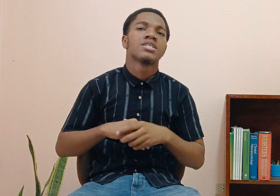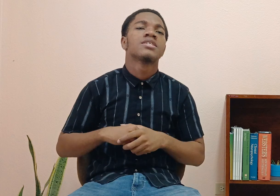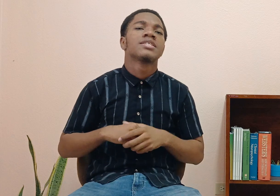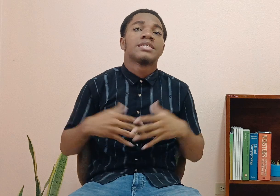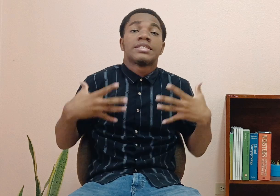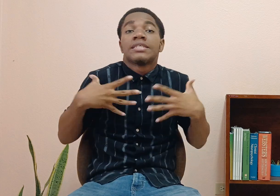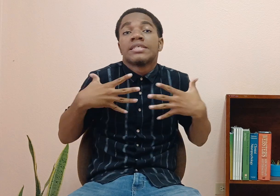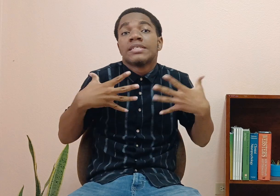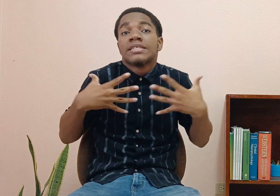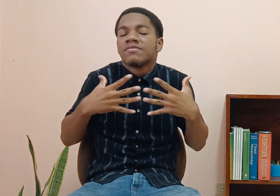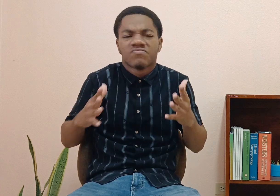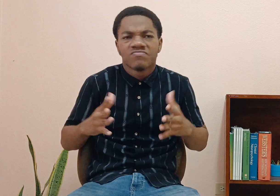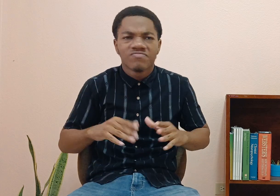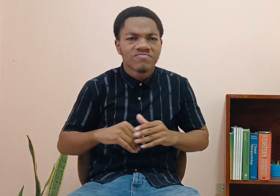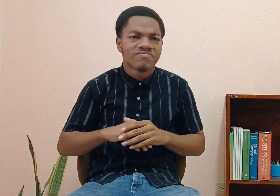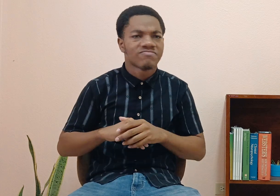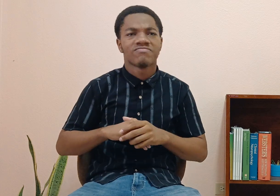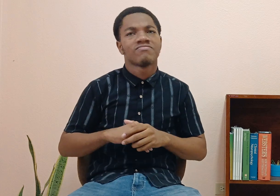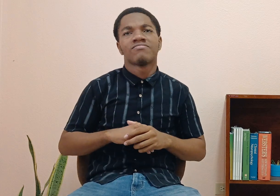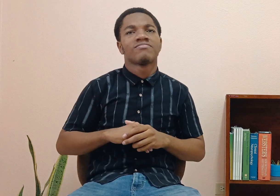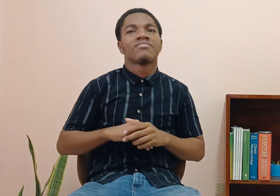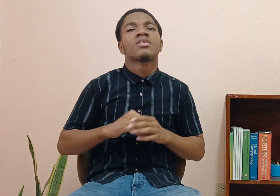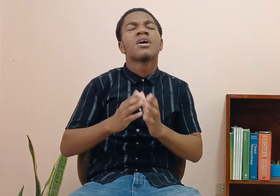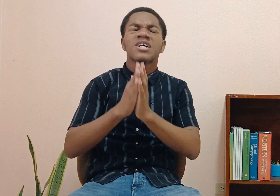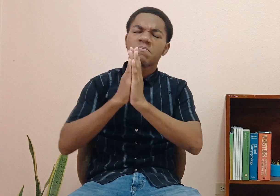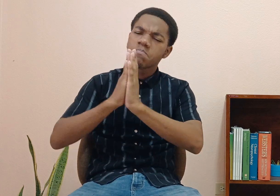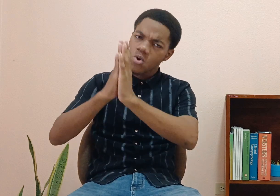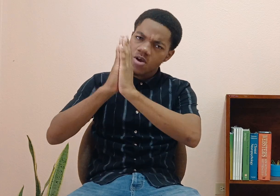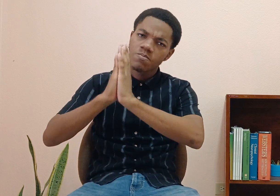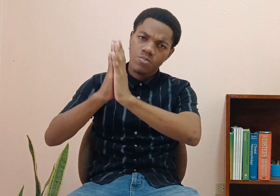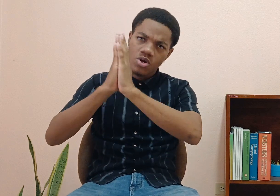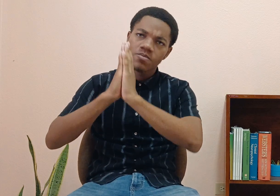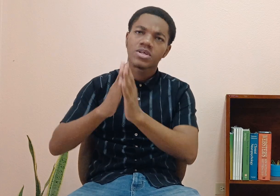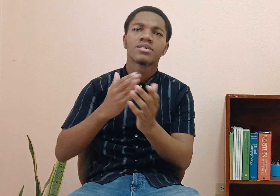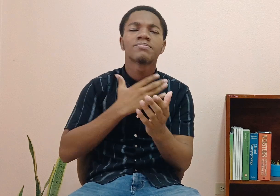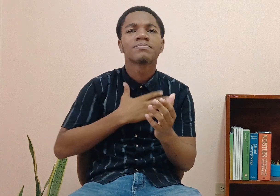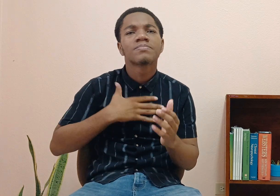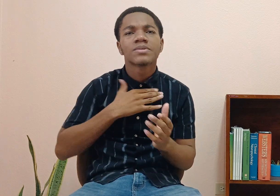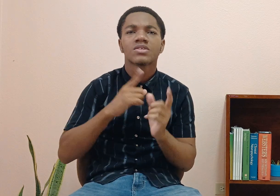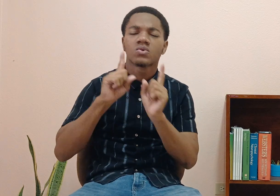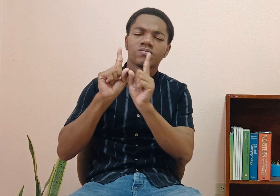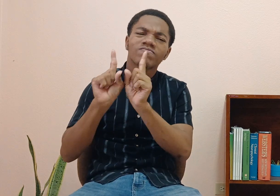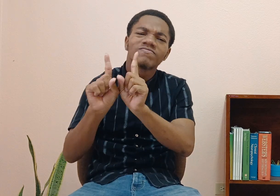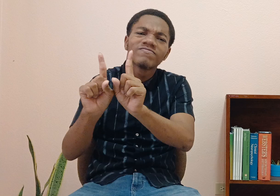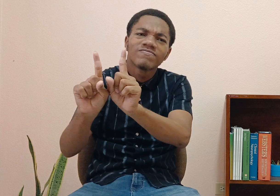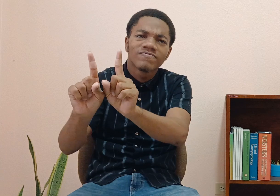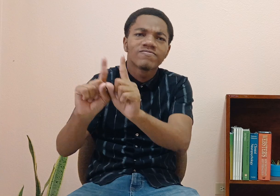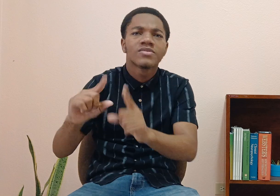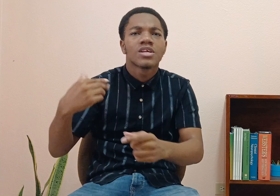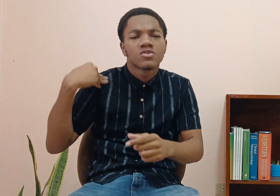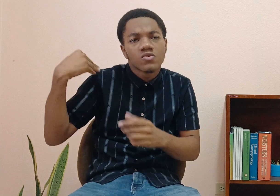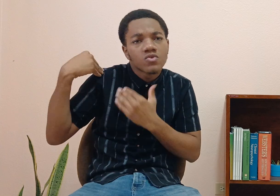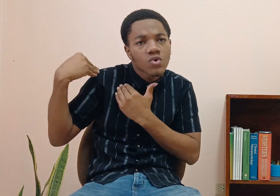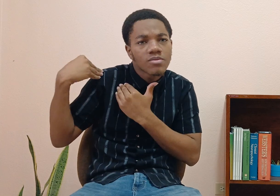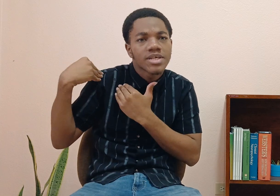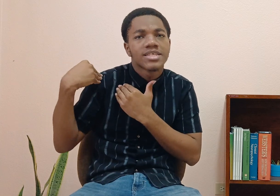I ask you to be with me and remind me that you did not create me with a spirit of